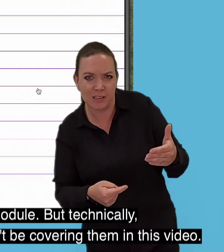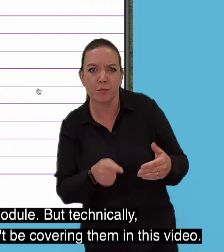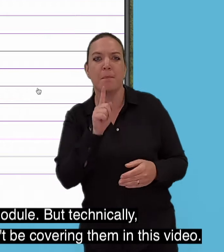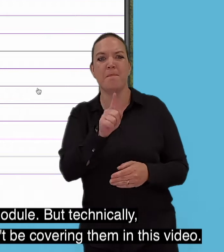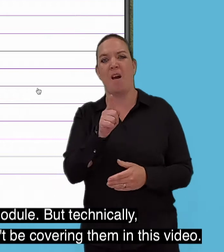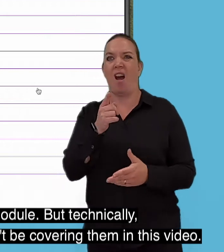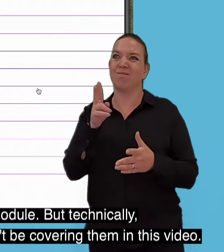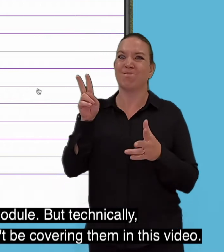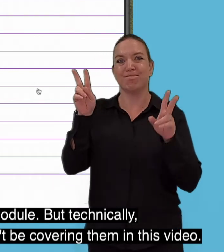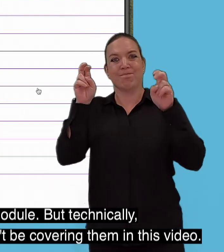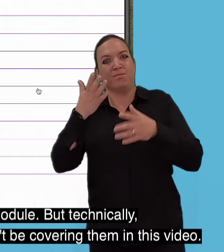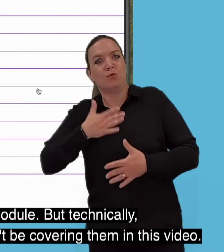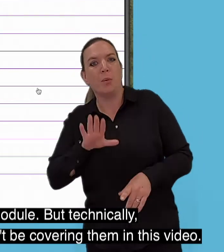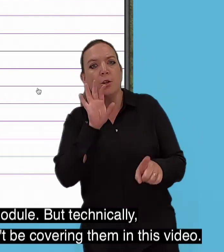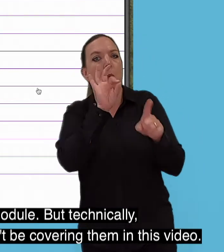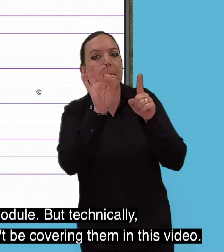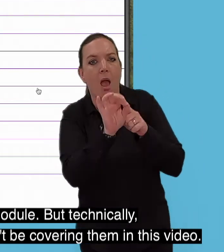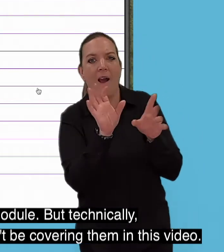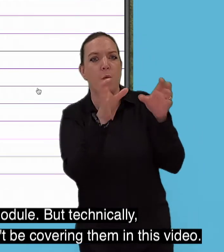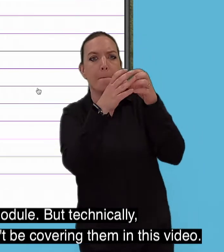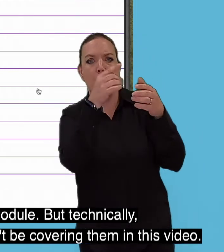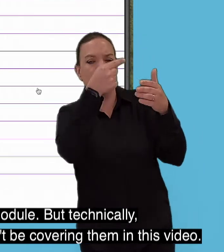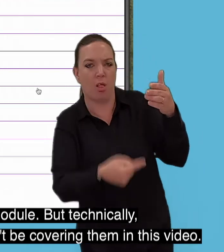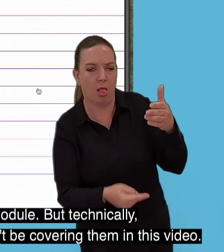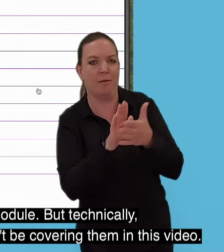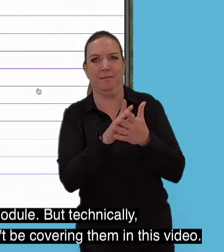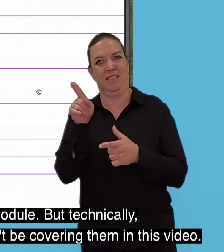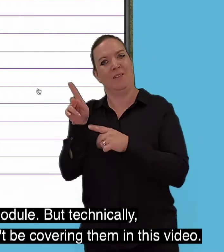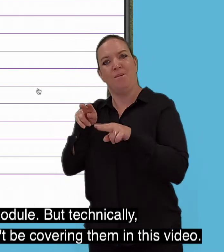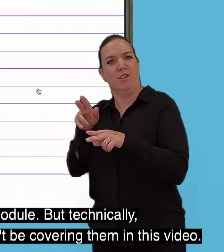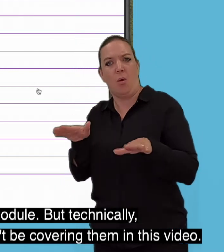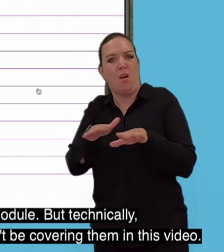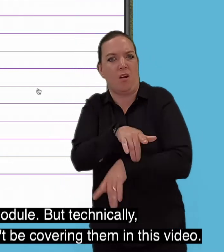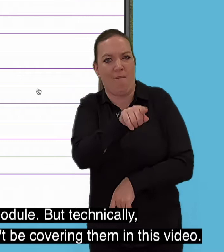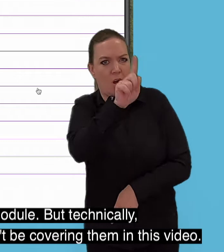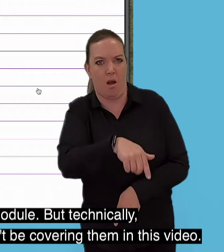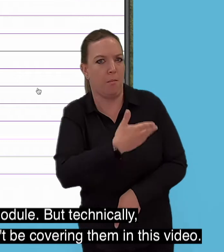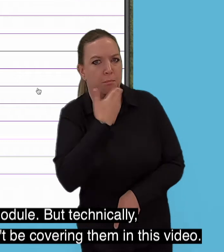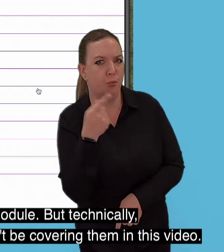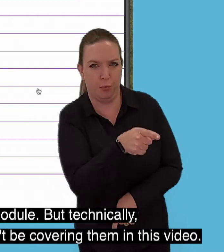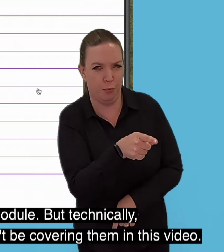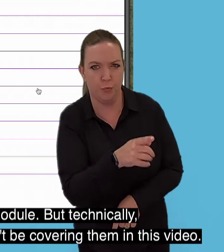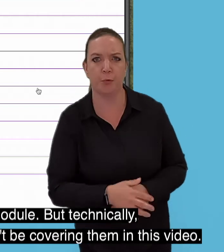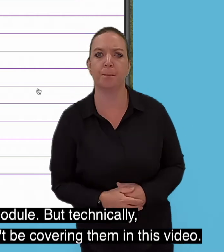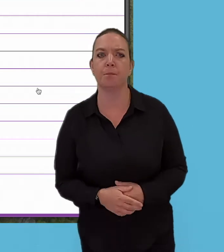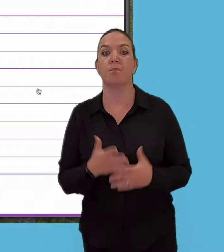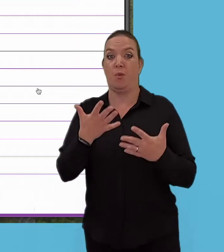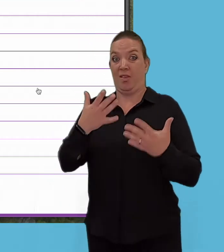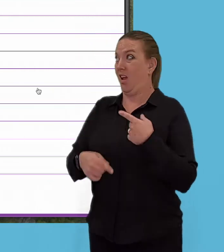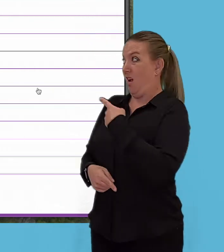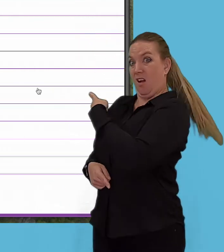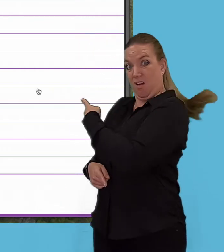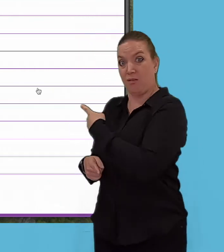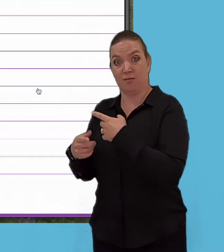enrolment, which means you enroll directly onto each module. But technically, as you don't need to apply for these courses, we won't be covering them in this